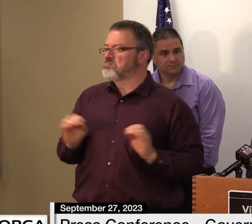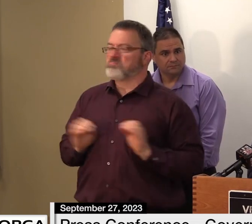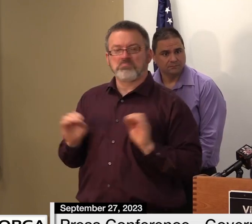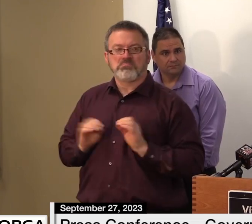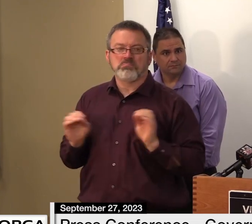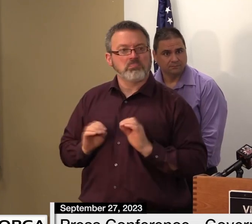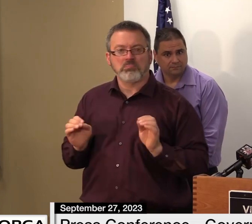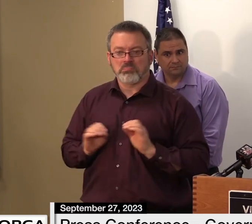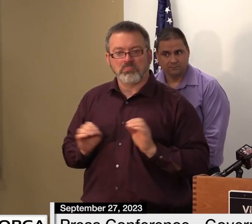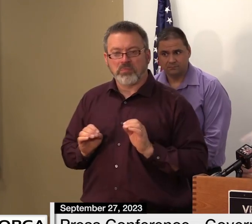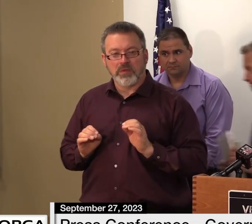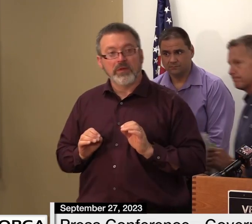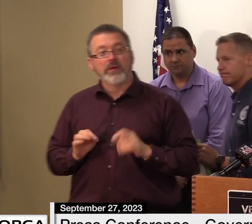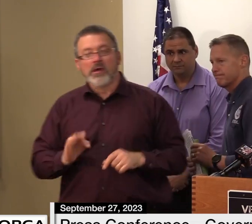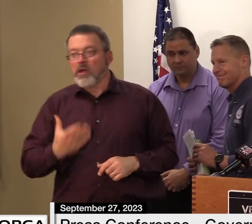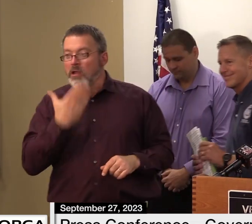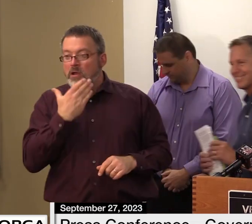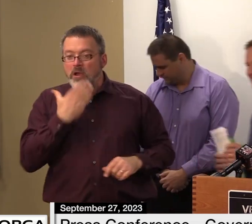Thanks.